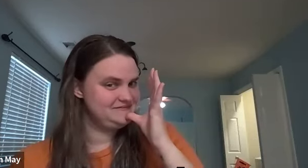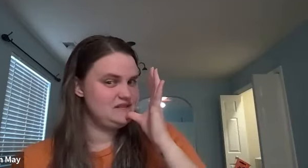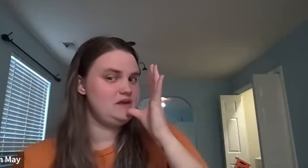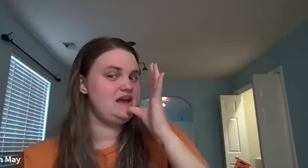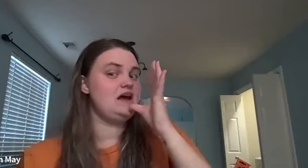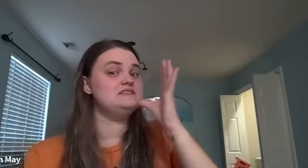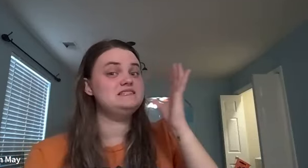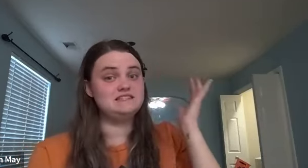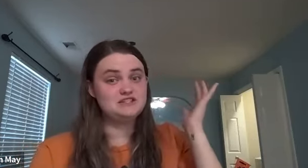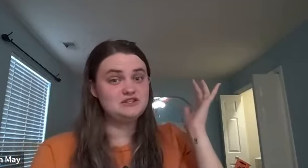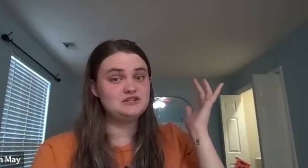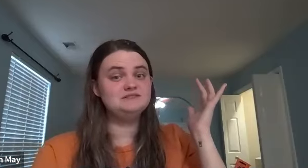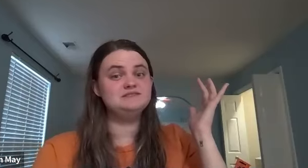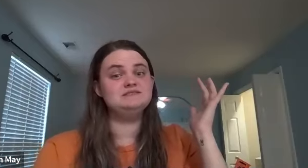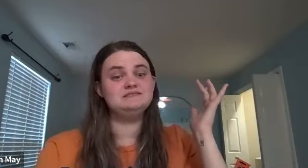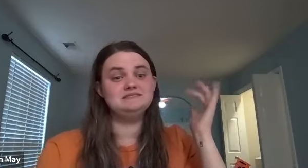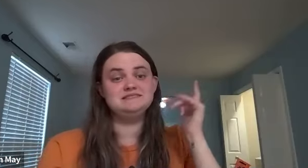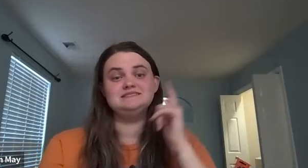Then we have sister.